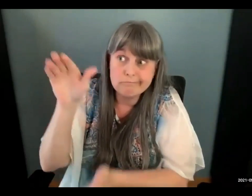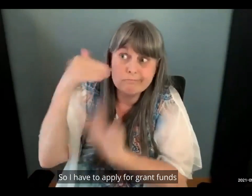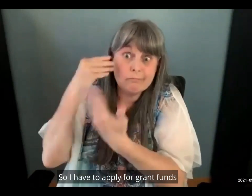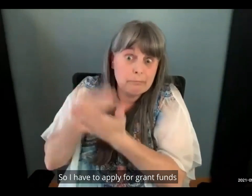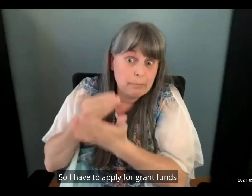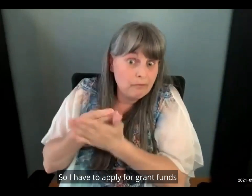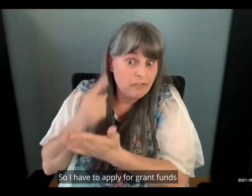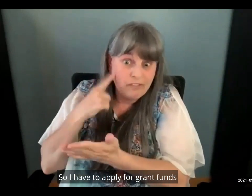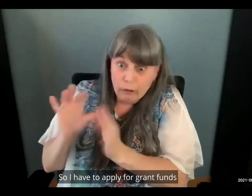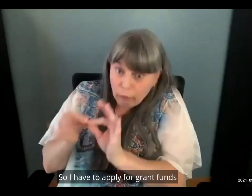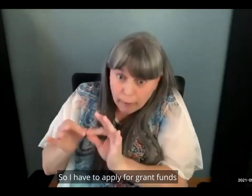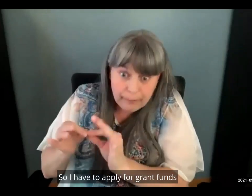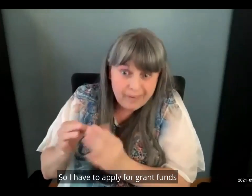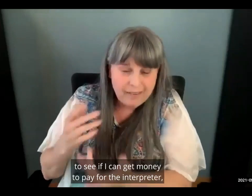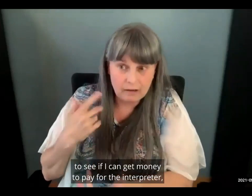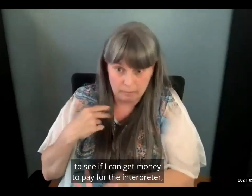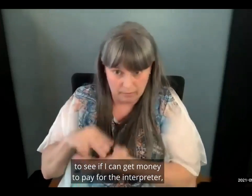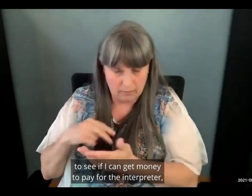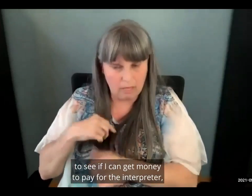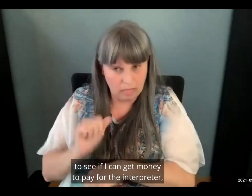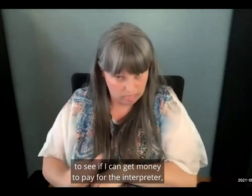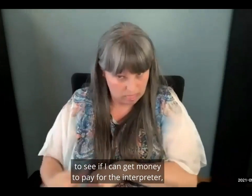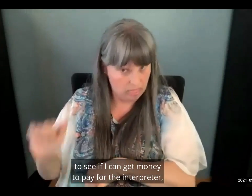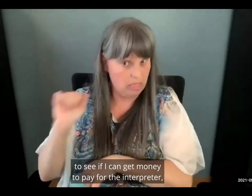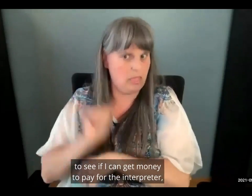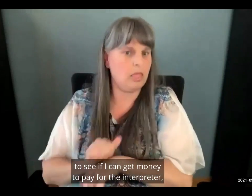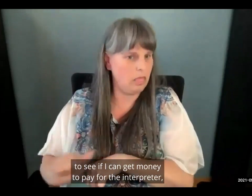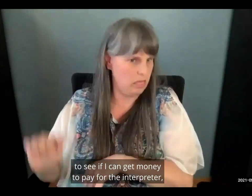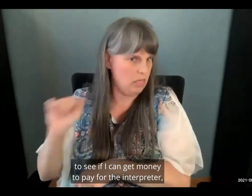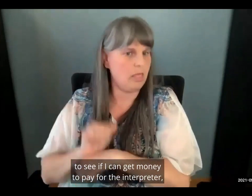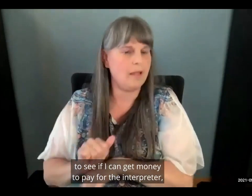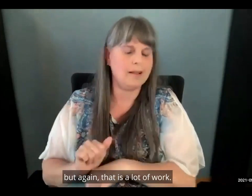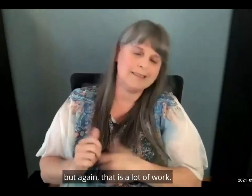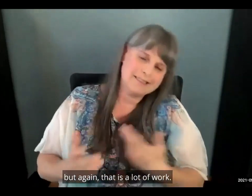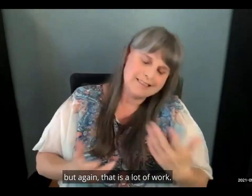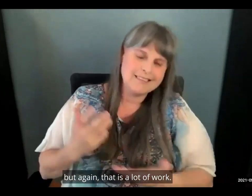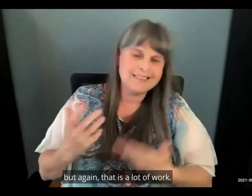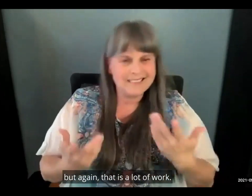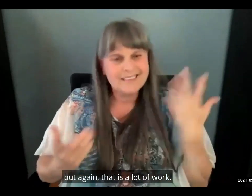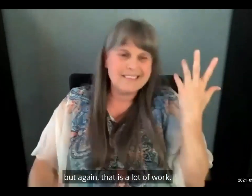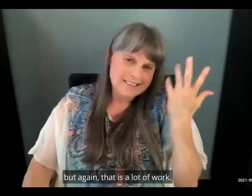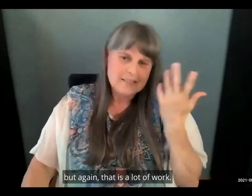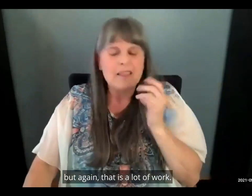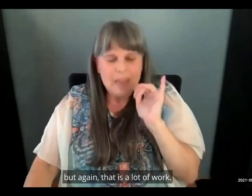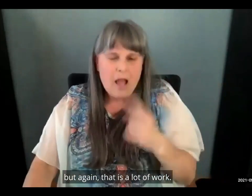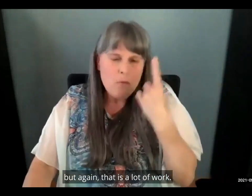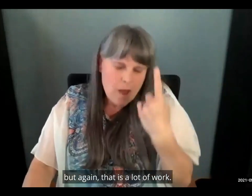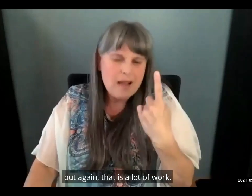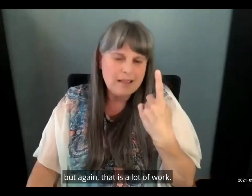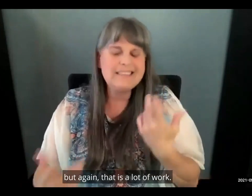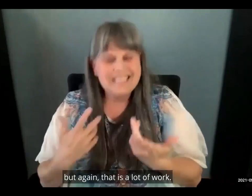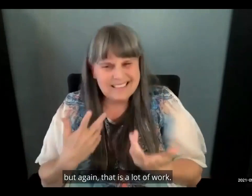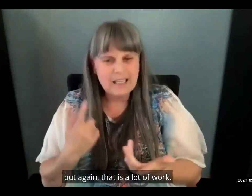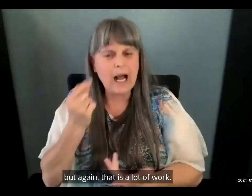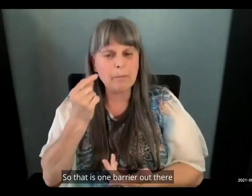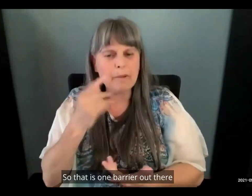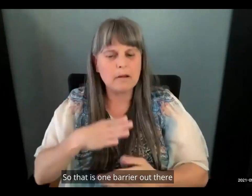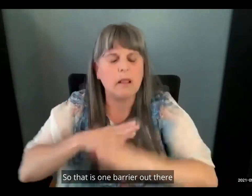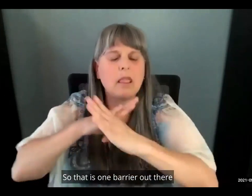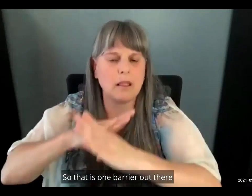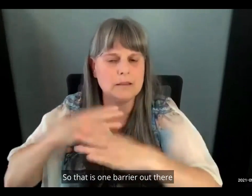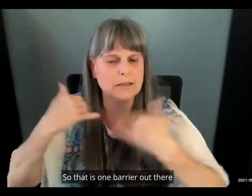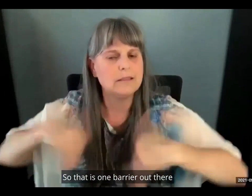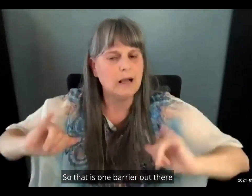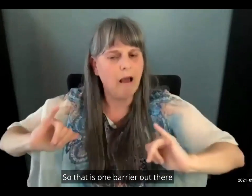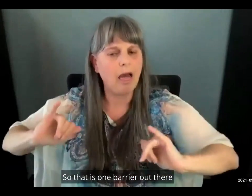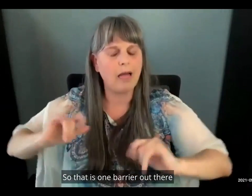You know, so I have to apply for grant funds to see if I can get money to pay for the interpreter. But again, that is a lot of work. So that